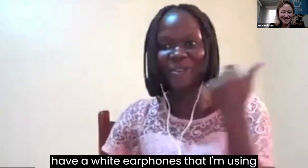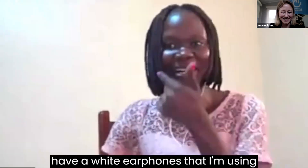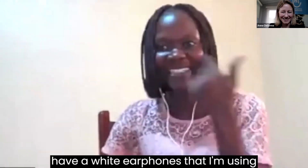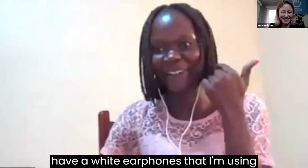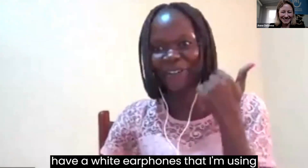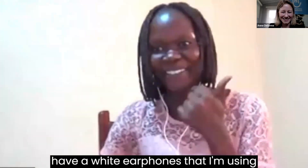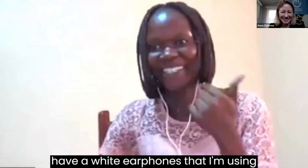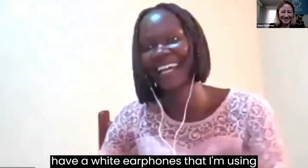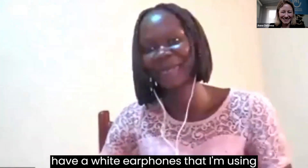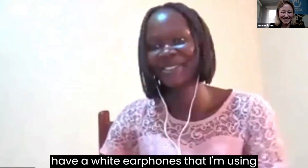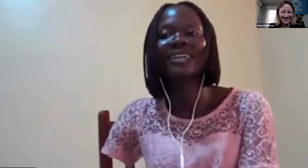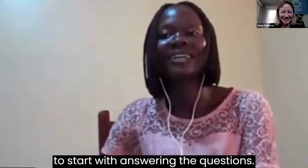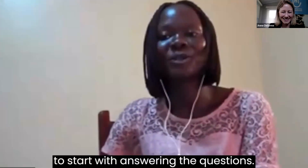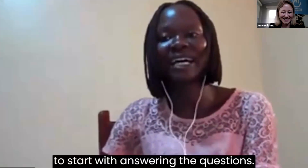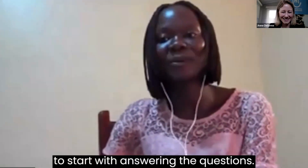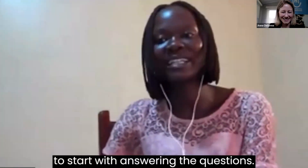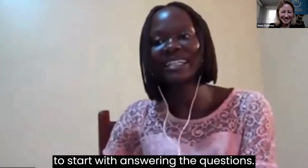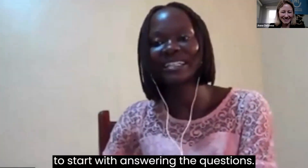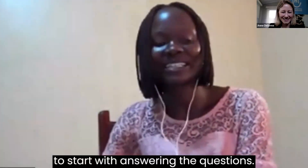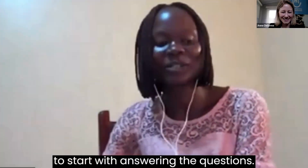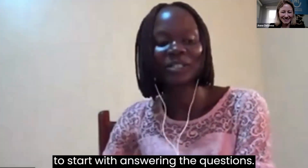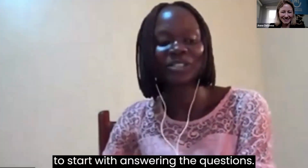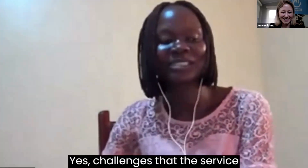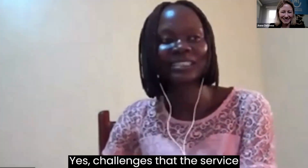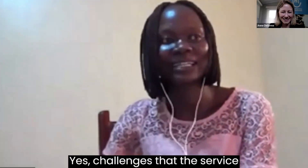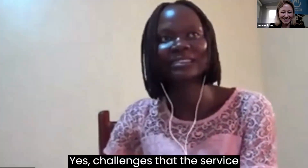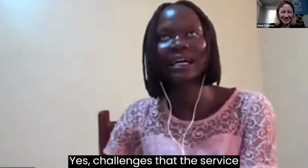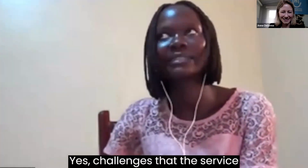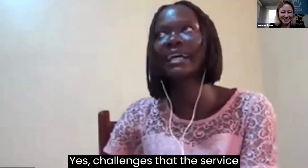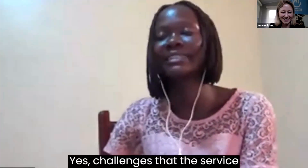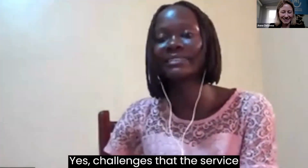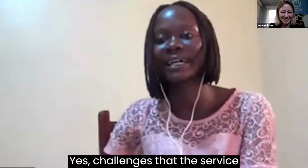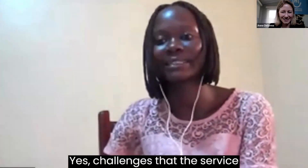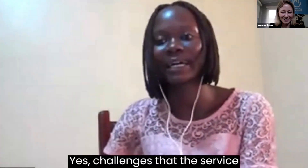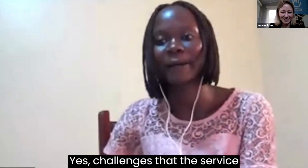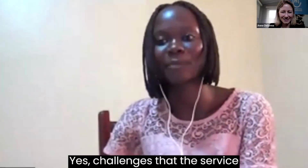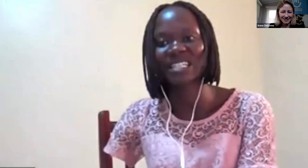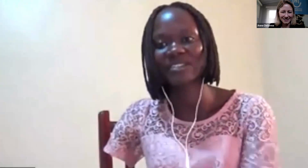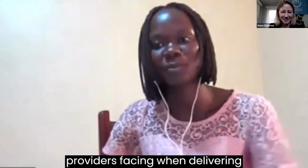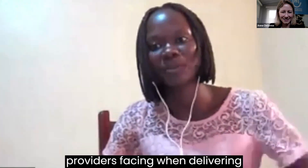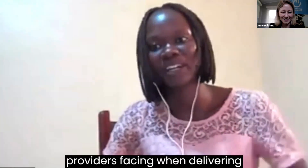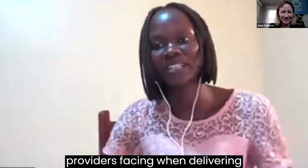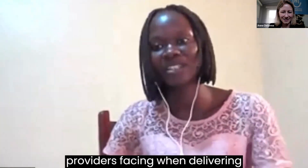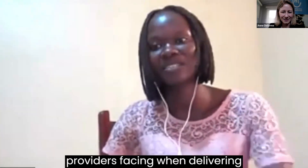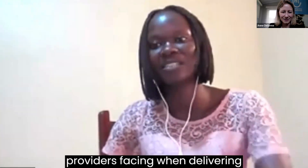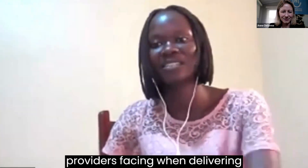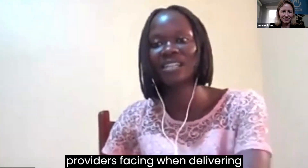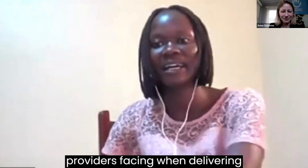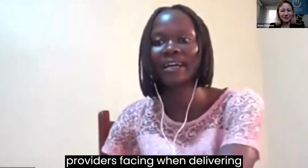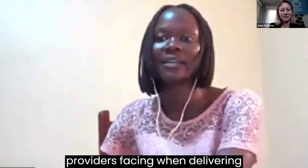a white earphone that I'm using. To start with answering the question, yes, challenges that the service providers